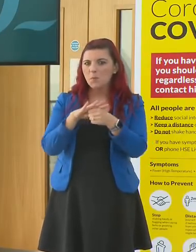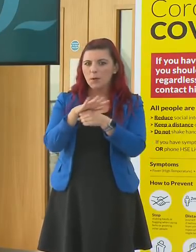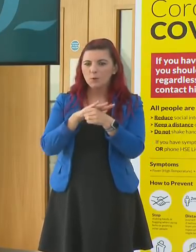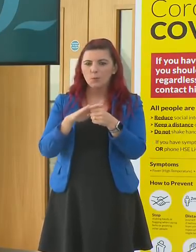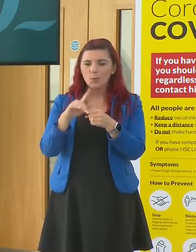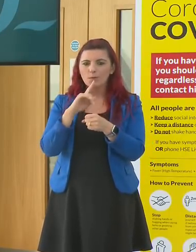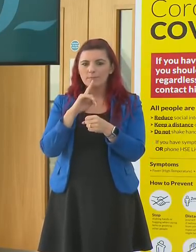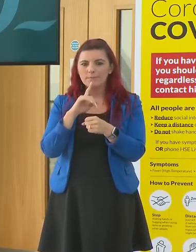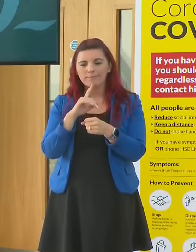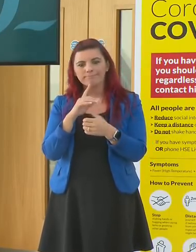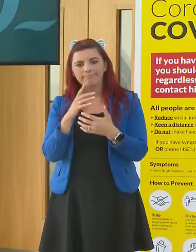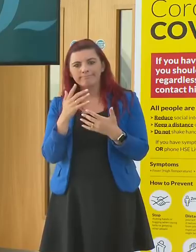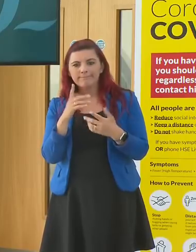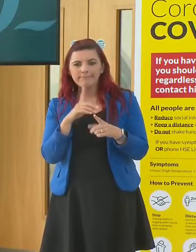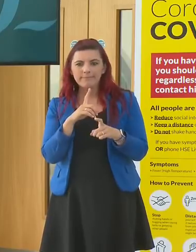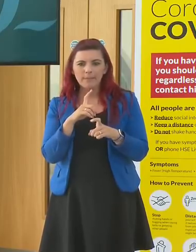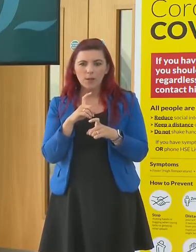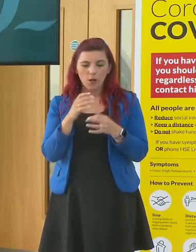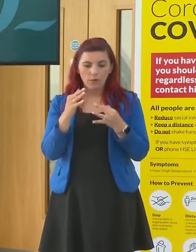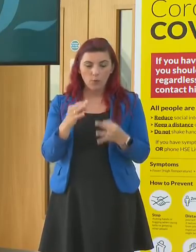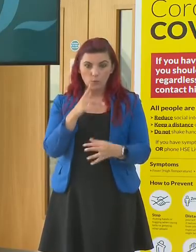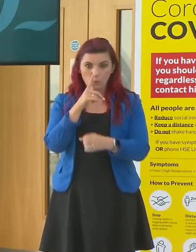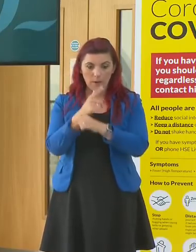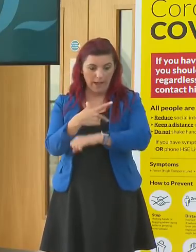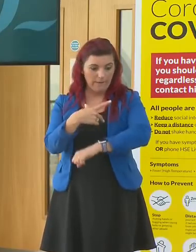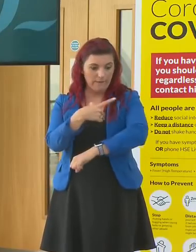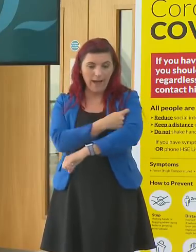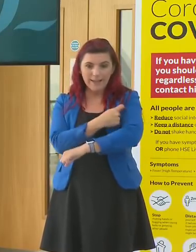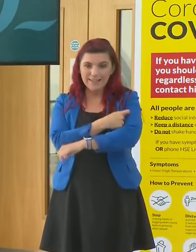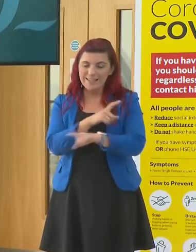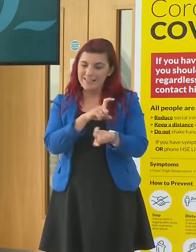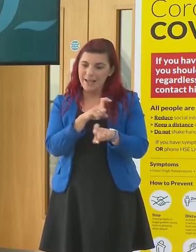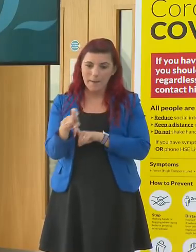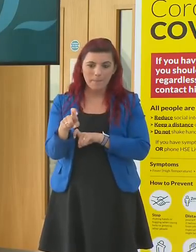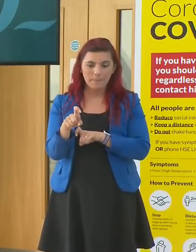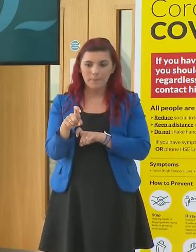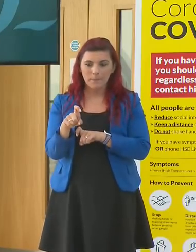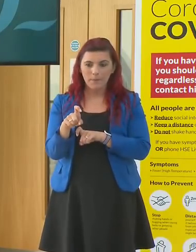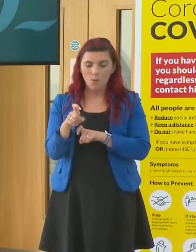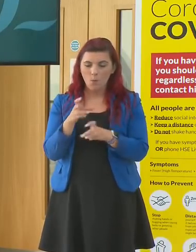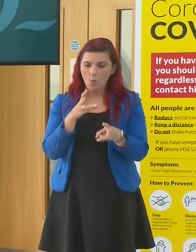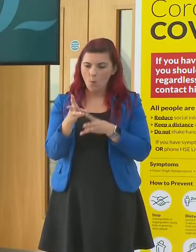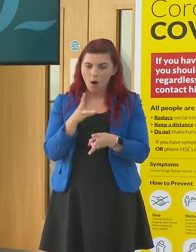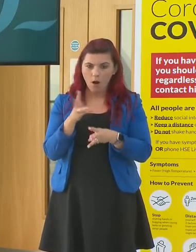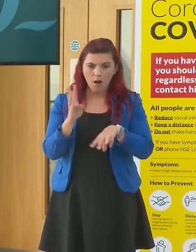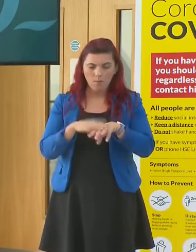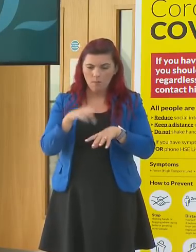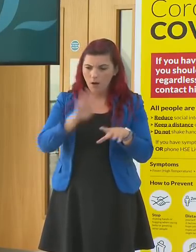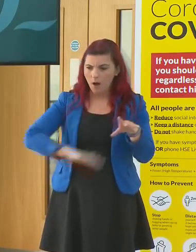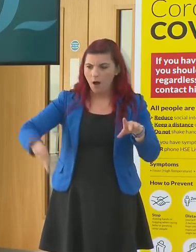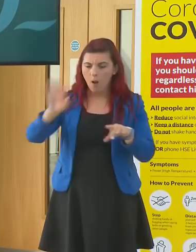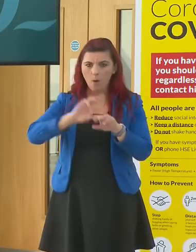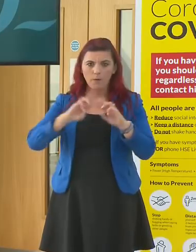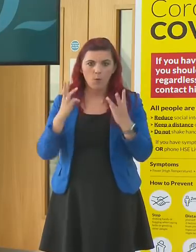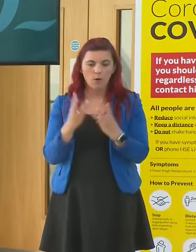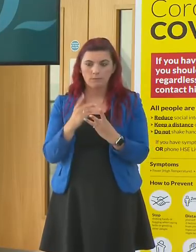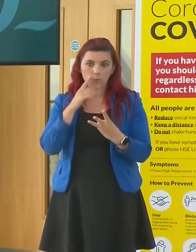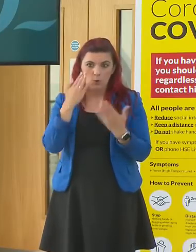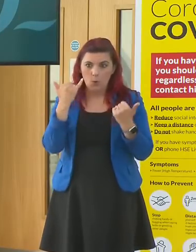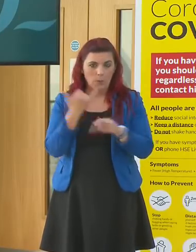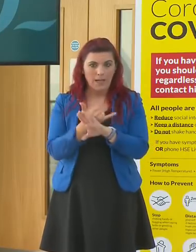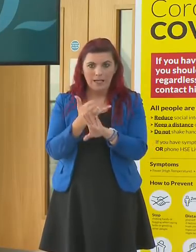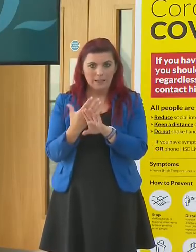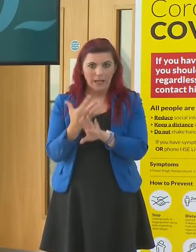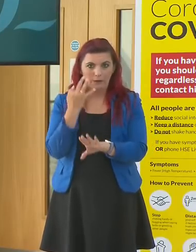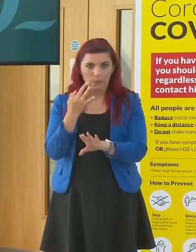it's regarding vaccines, despite again unprecedented collaboration internationally, it's not yet clear if we're going to come up